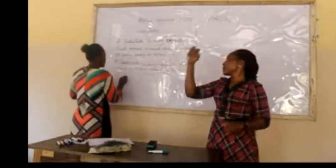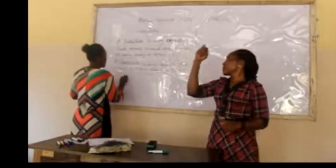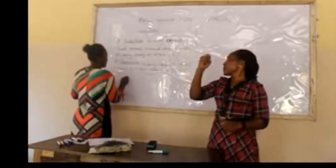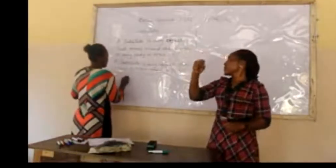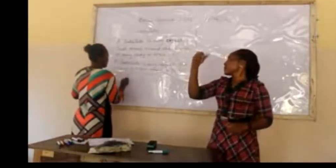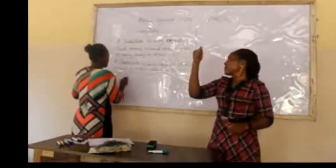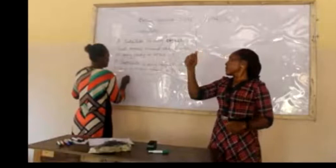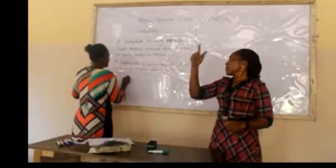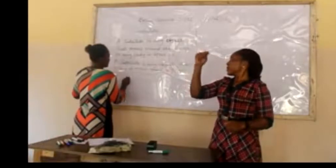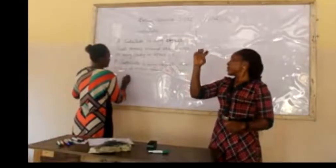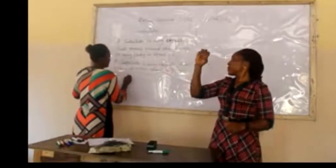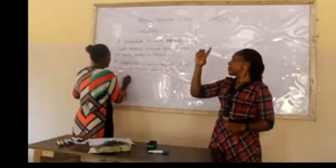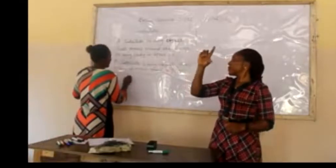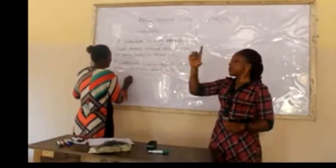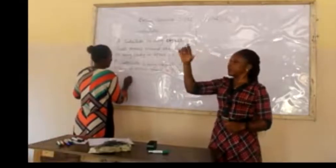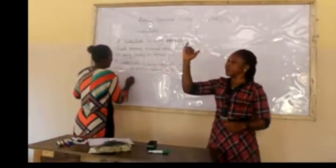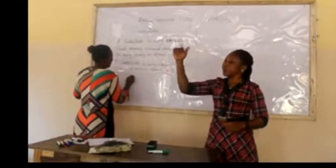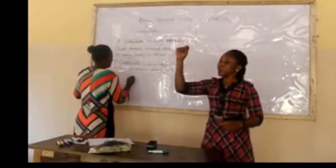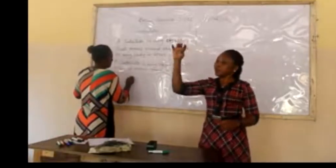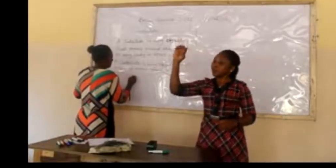Types of satellites.